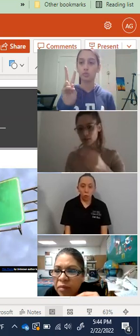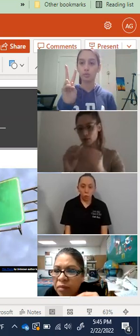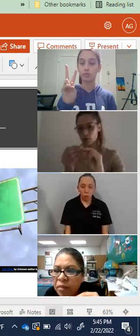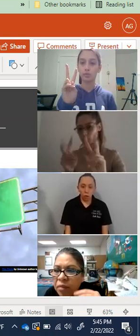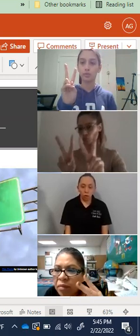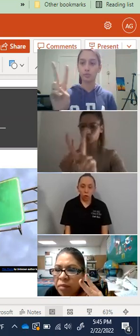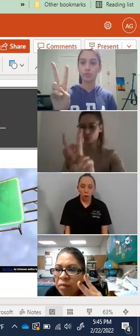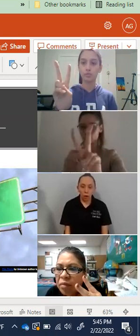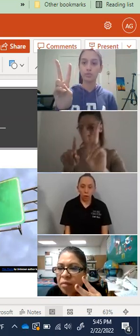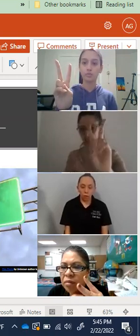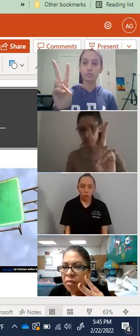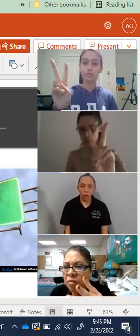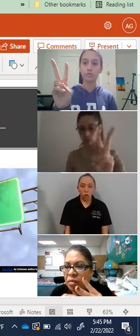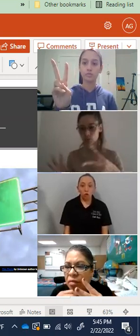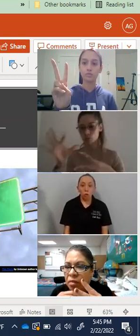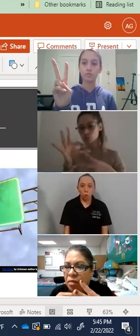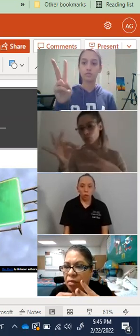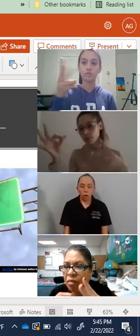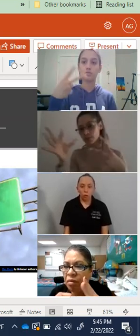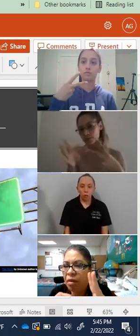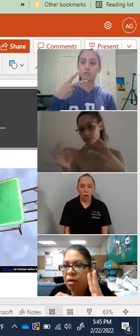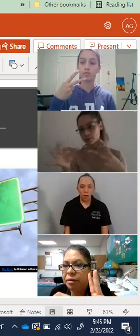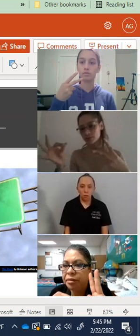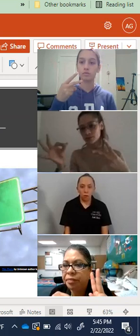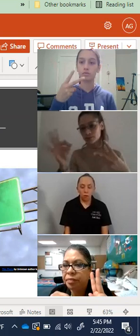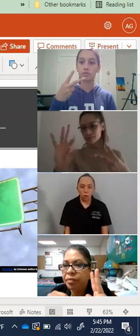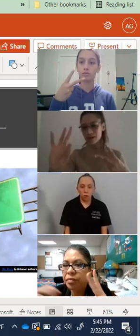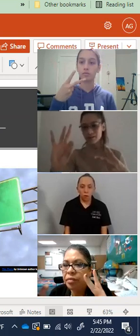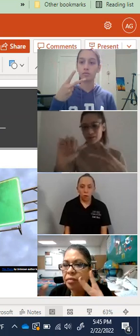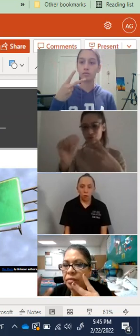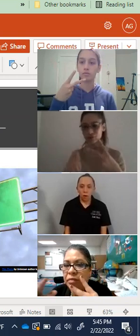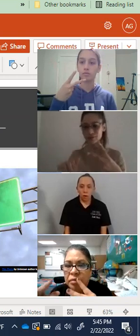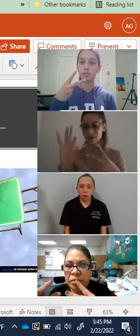So choose. So you have the number 2 with your non-dominant hand,